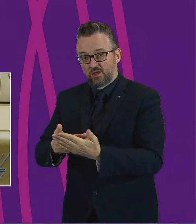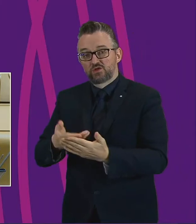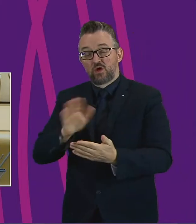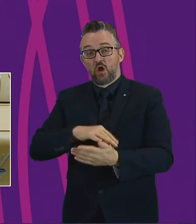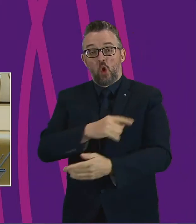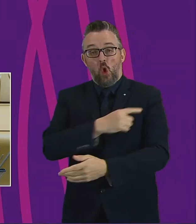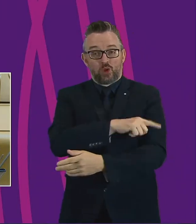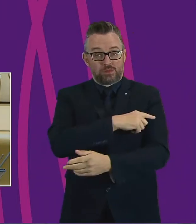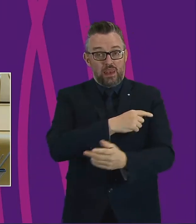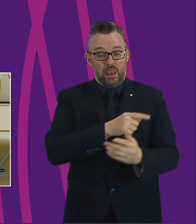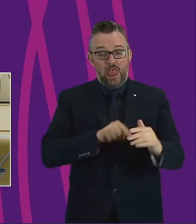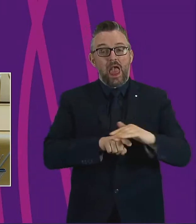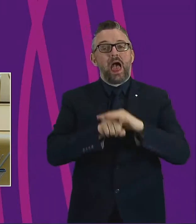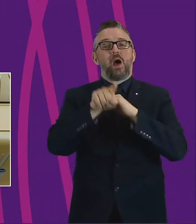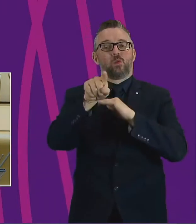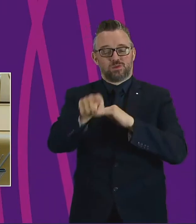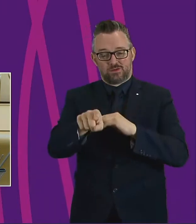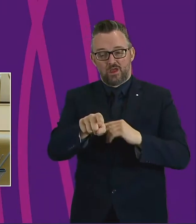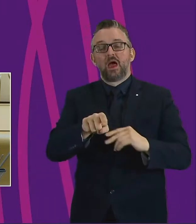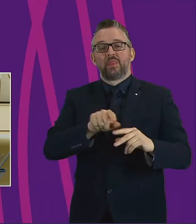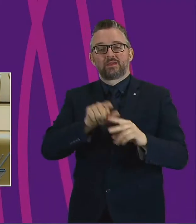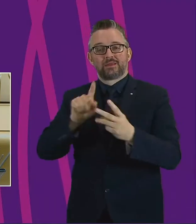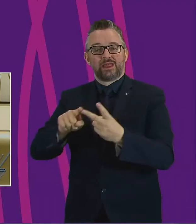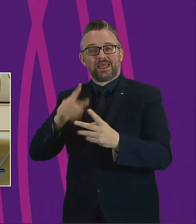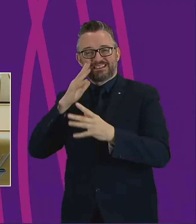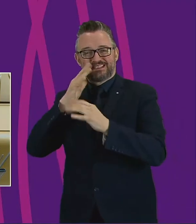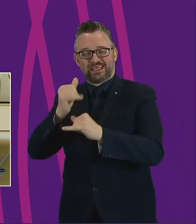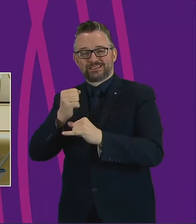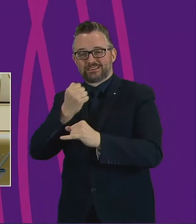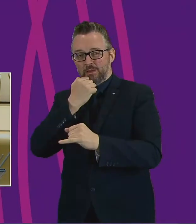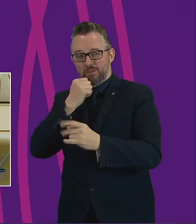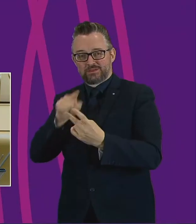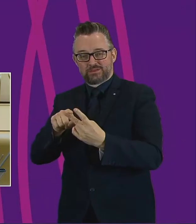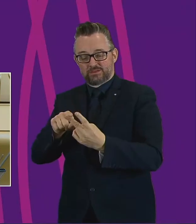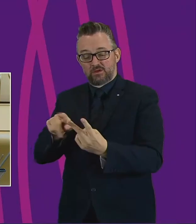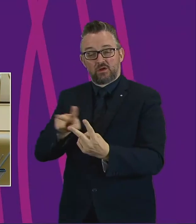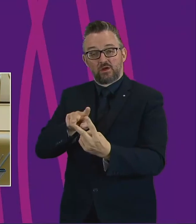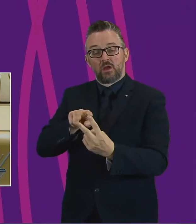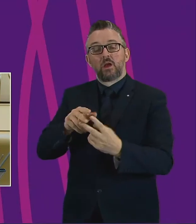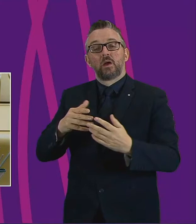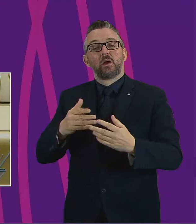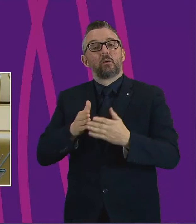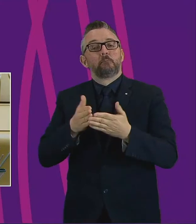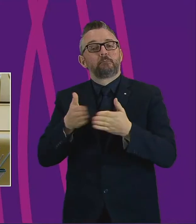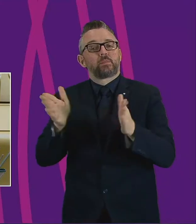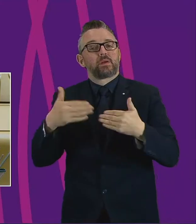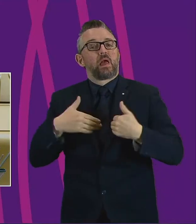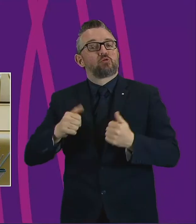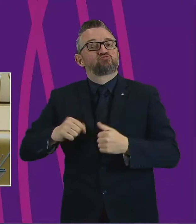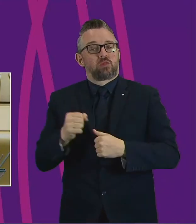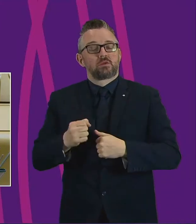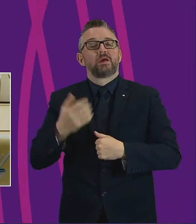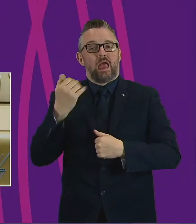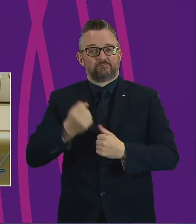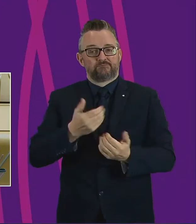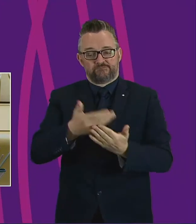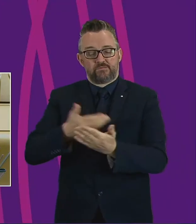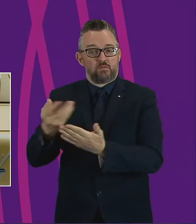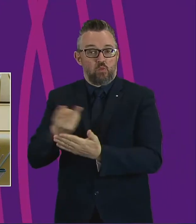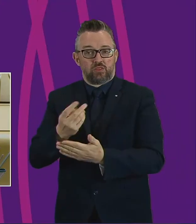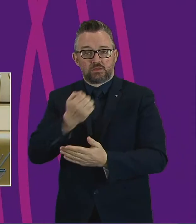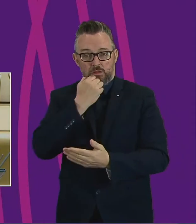data set and the testing data set, both held by Public Health Scotland, in order to be able